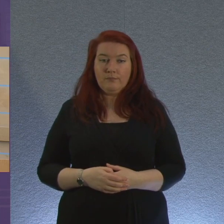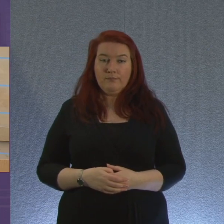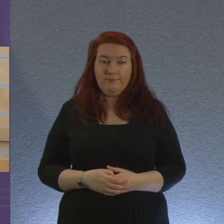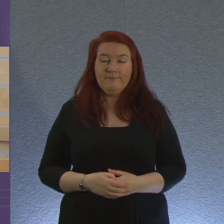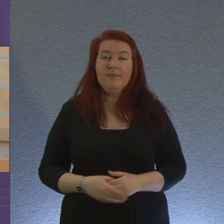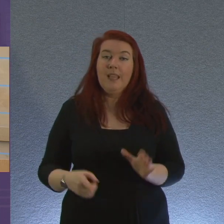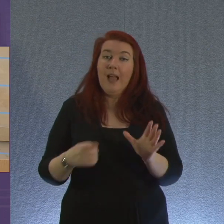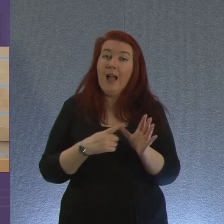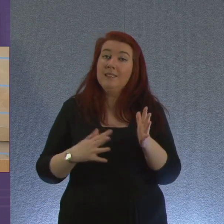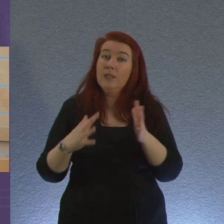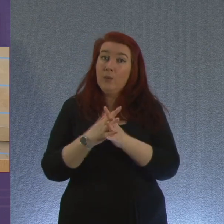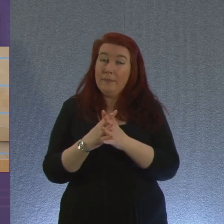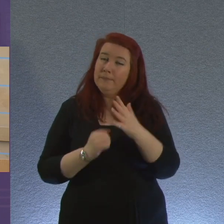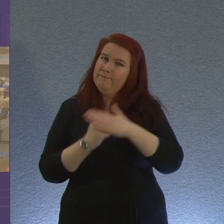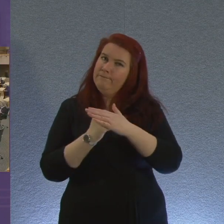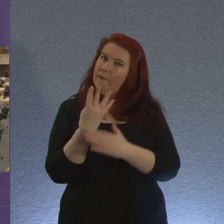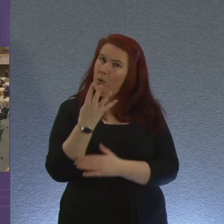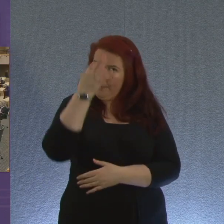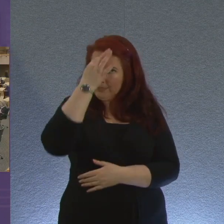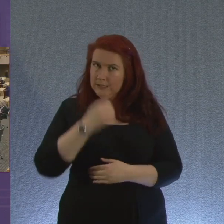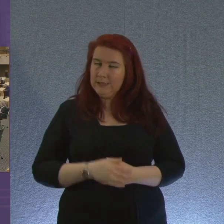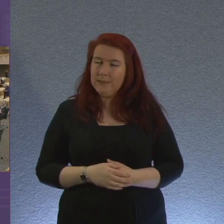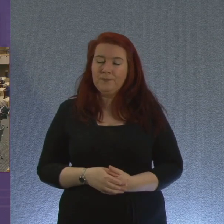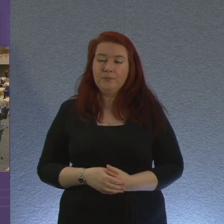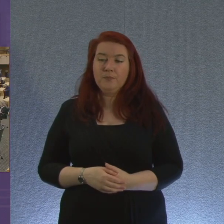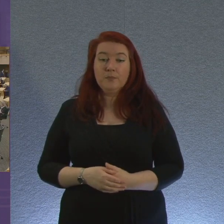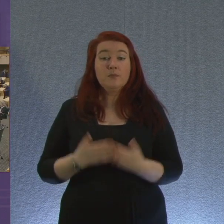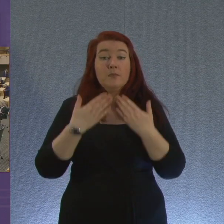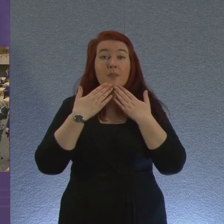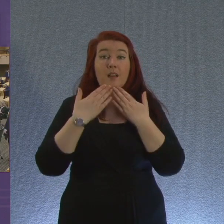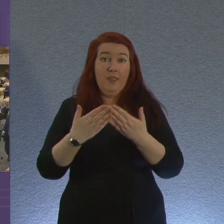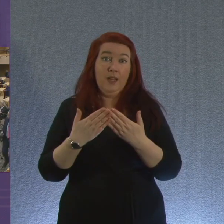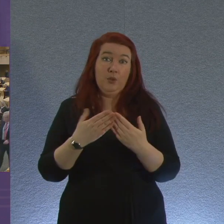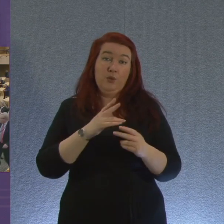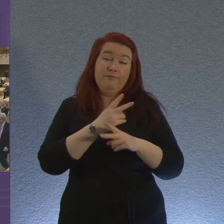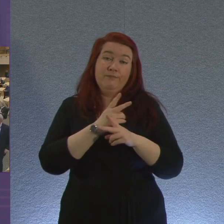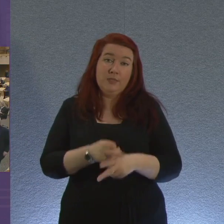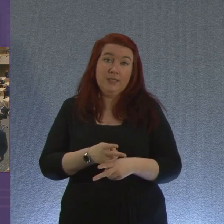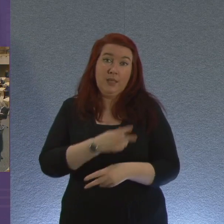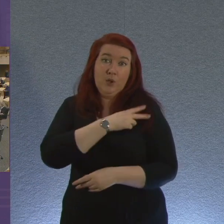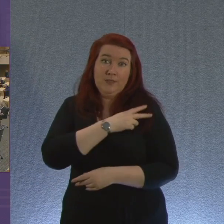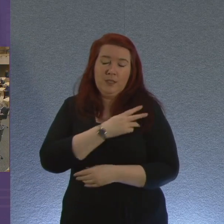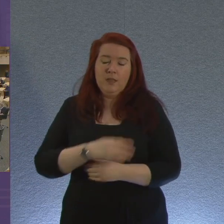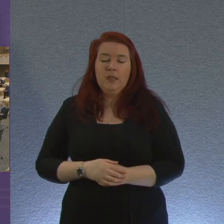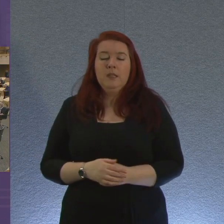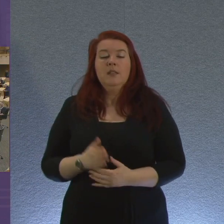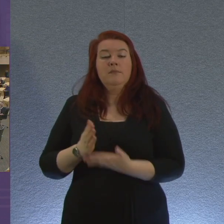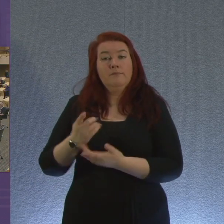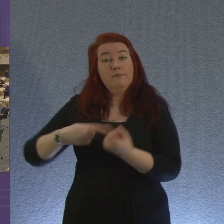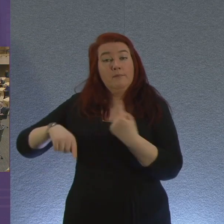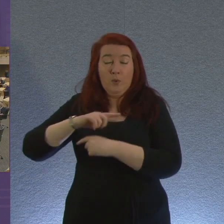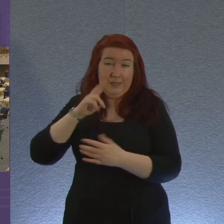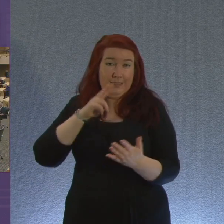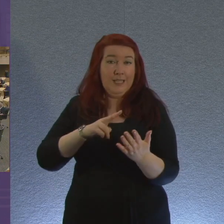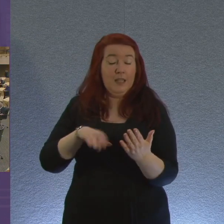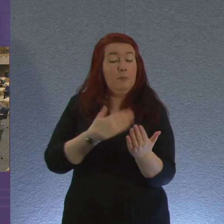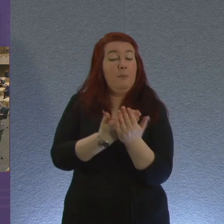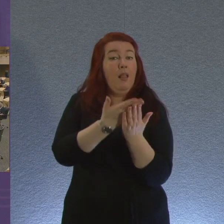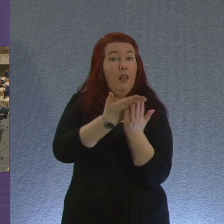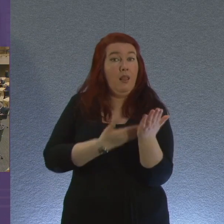Andy Whiteman, up to 4 minutes, please. Thanks, Presiding Officer. And like all members, I'm sure we will have regarded the provisions in this bill as